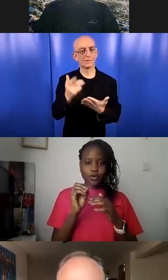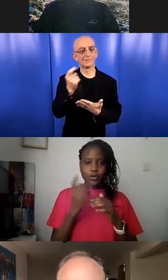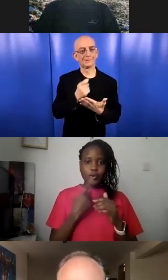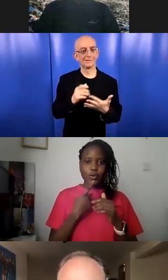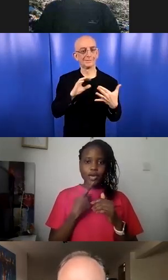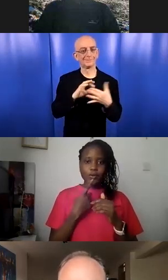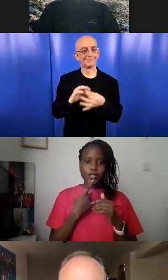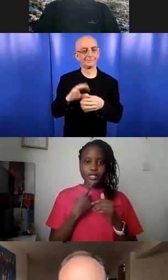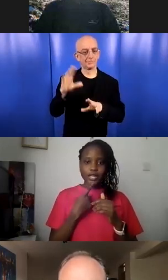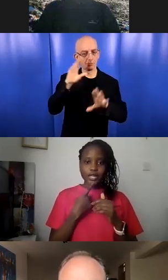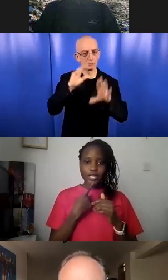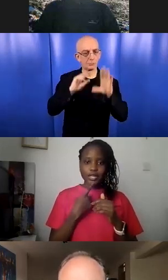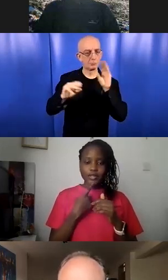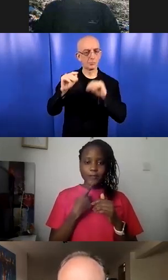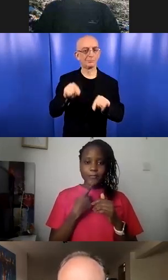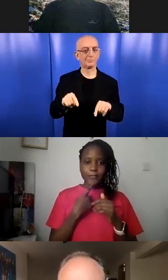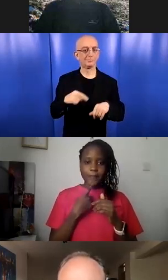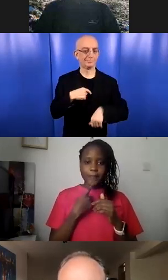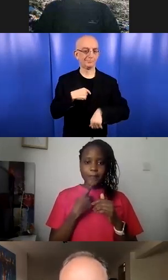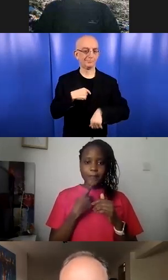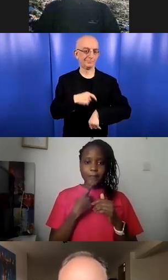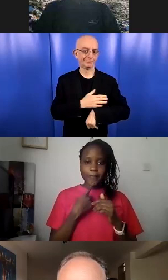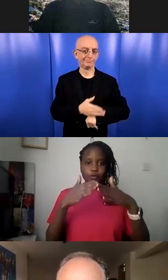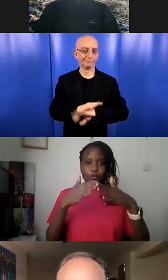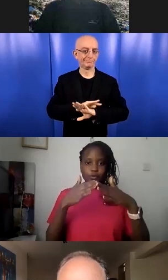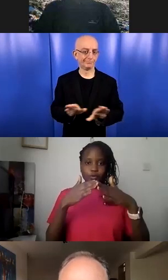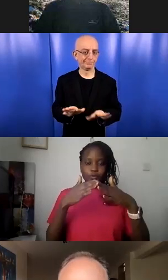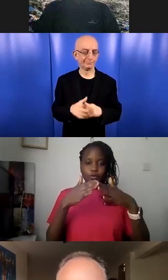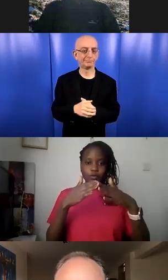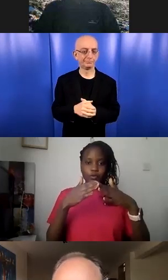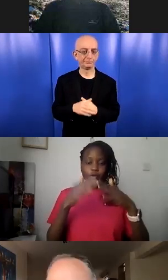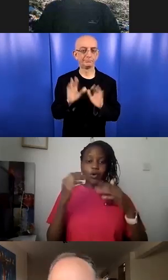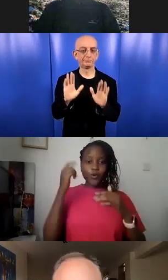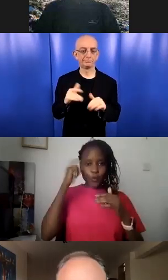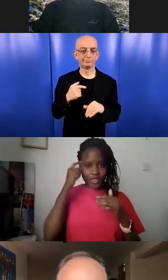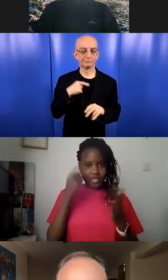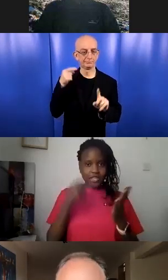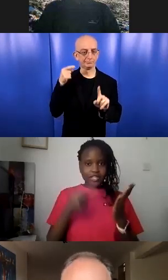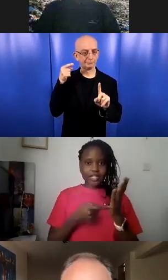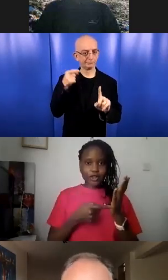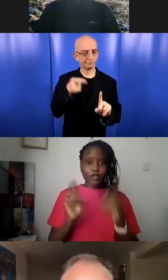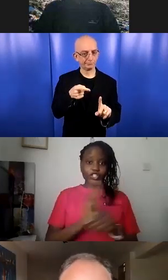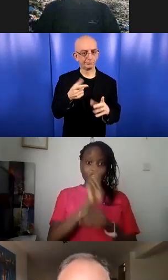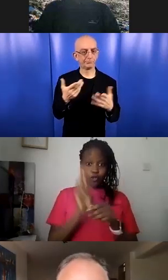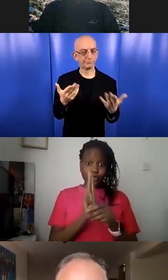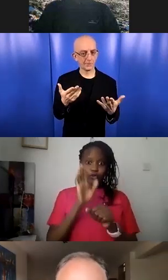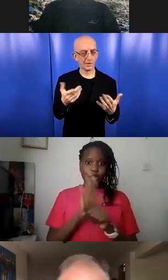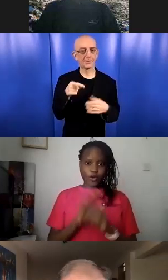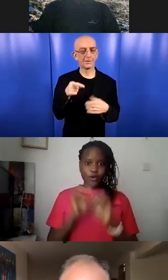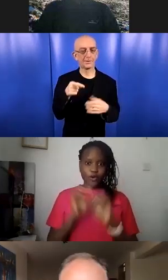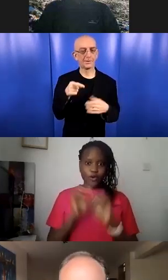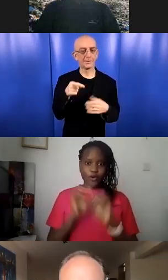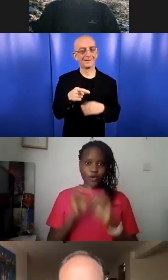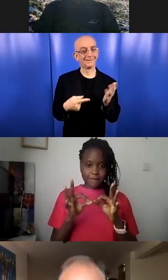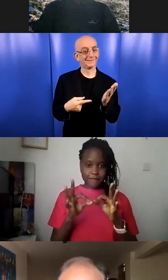I'll just say on the focus. We think the technology is useful